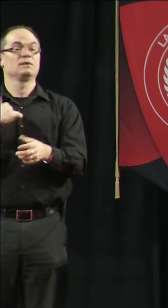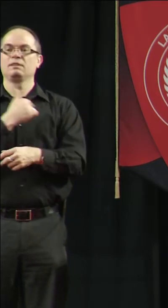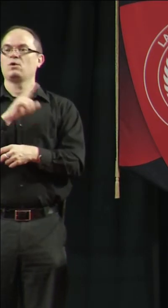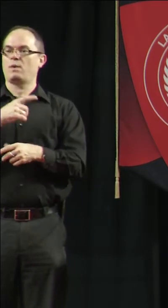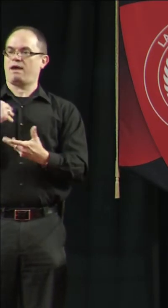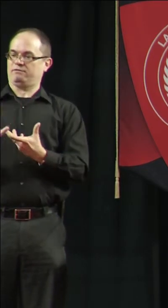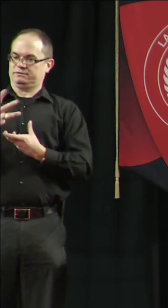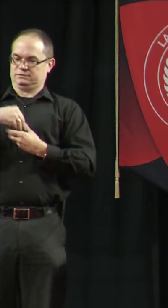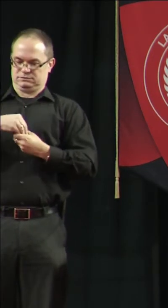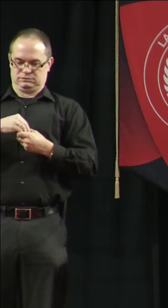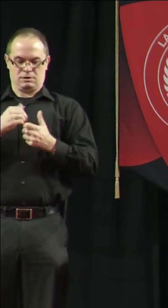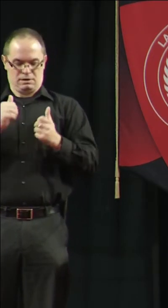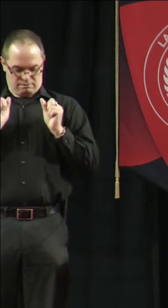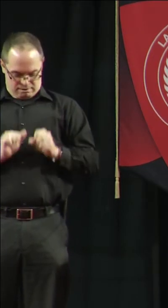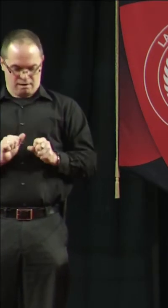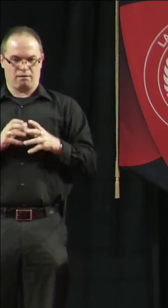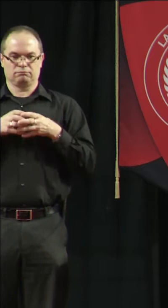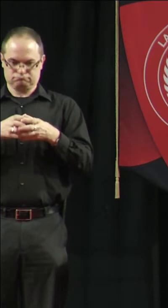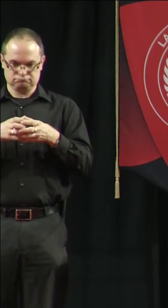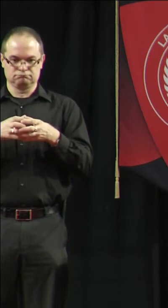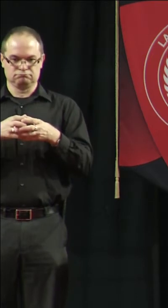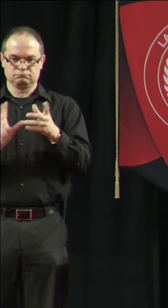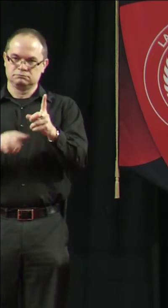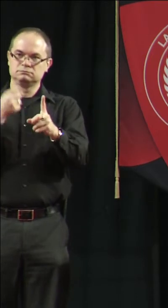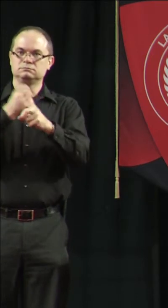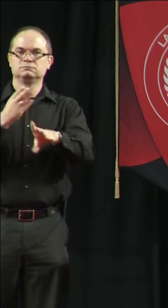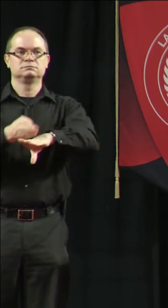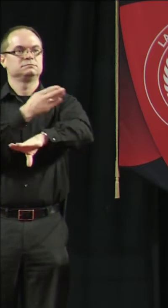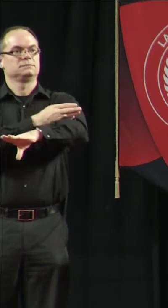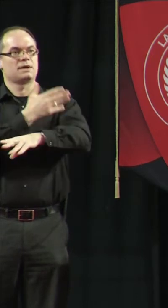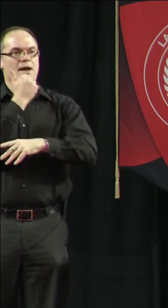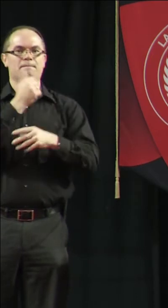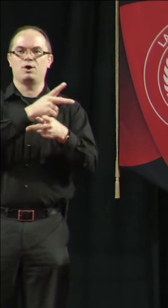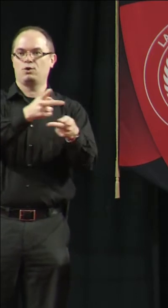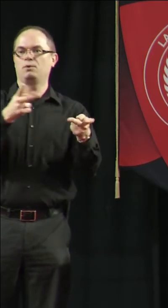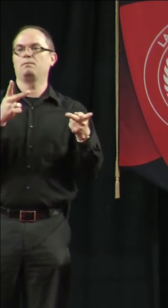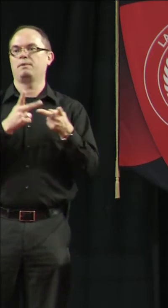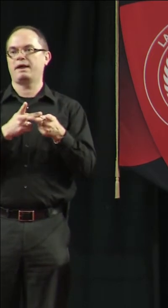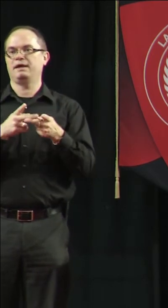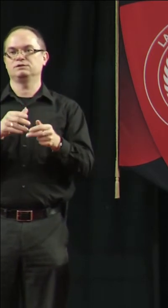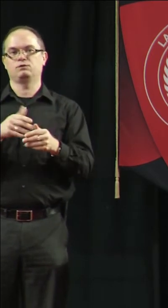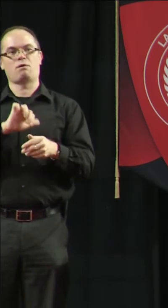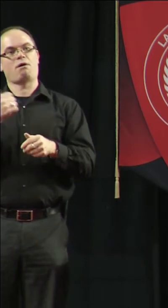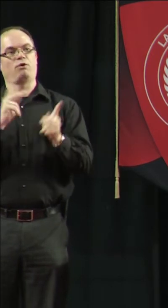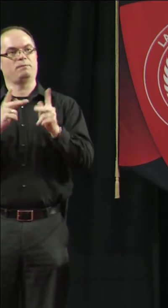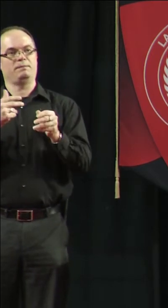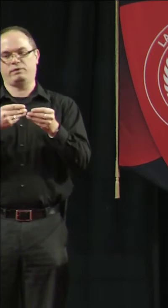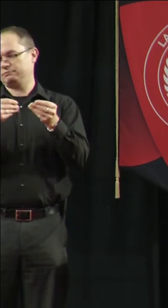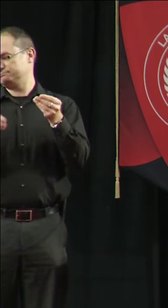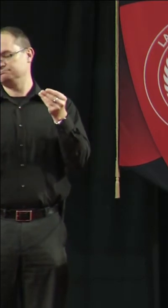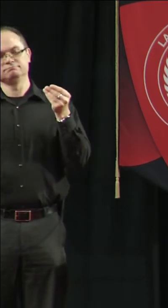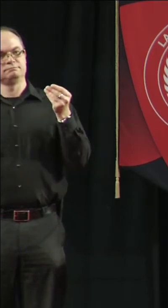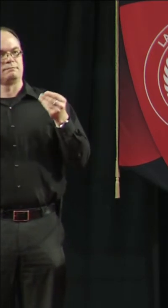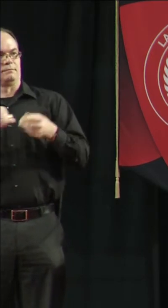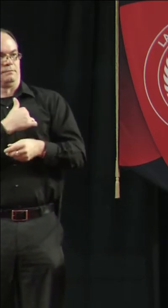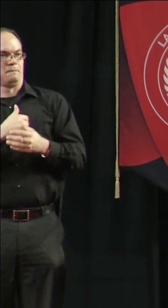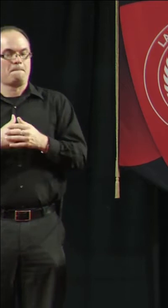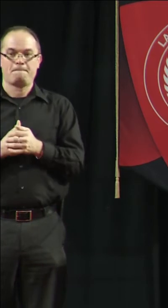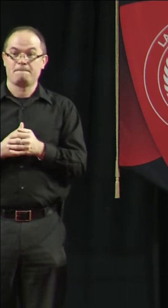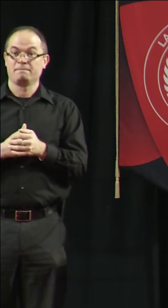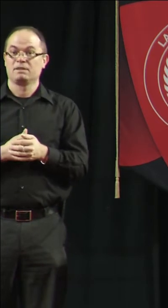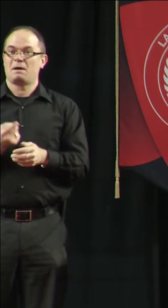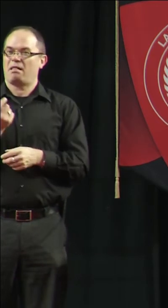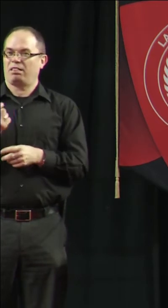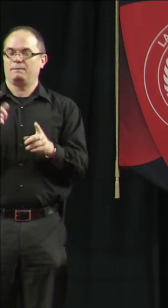in us to make this world a better rather than worse place for the following generation. A small difference